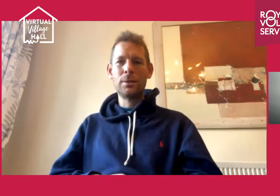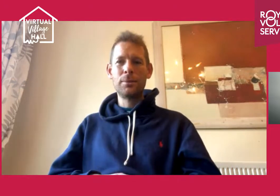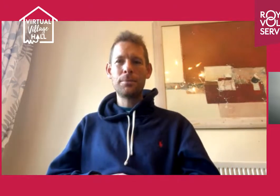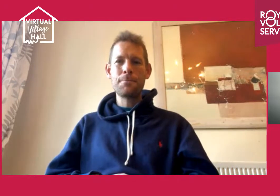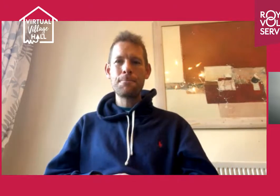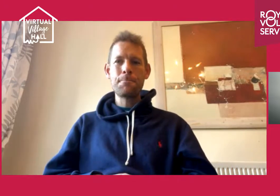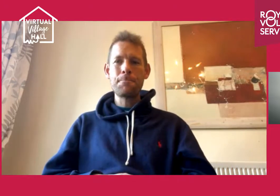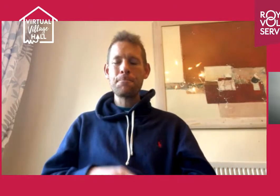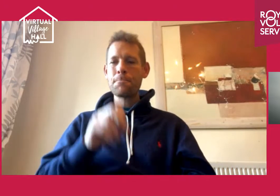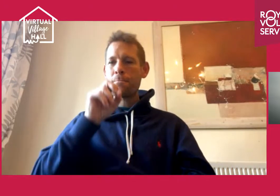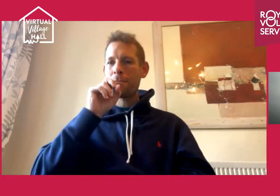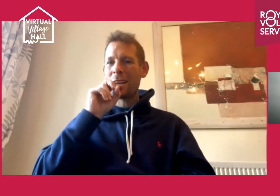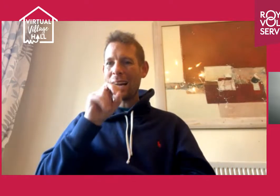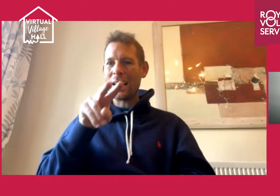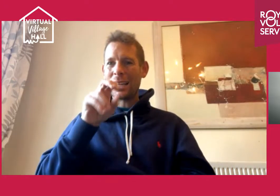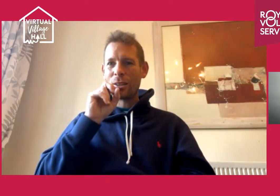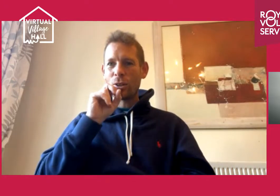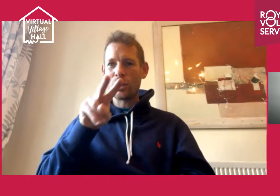Then anaconda,